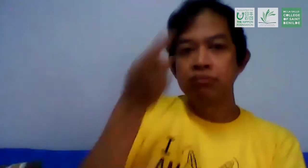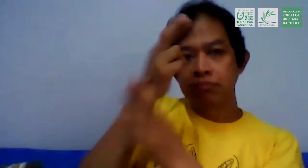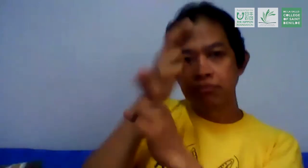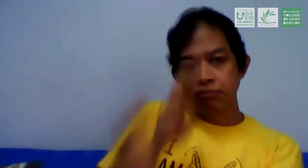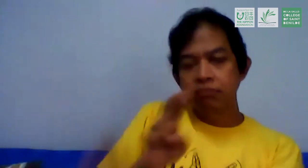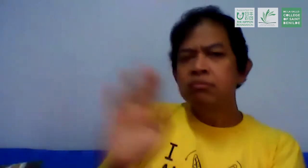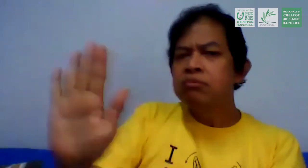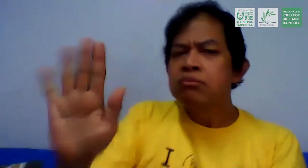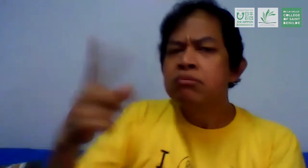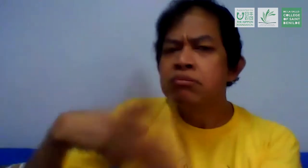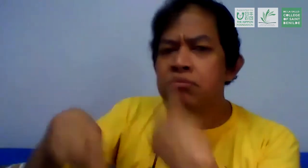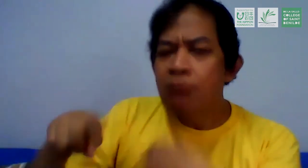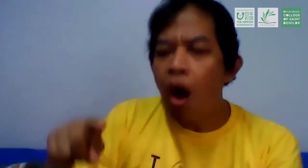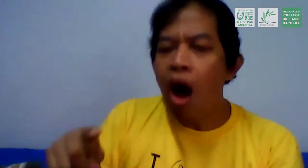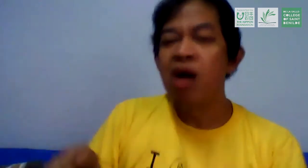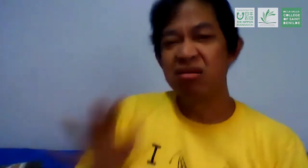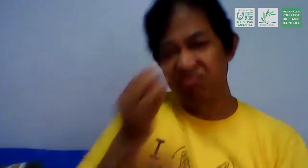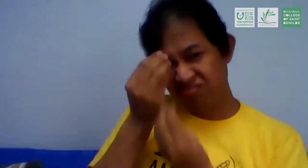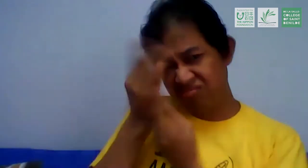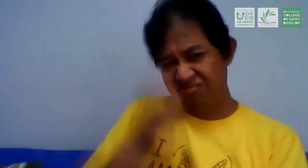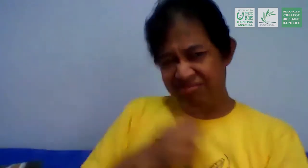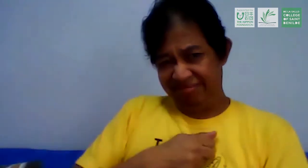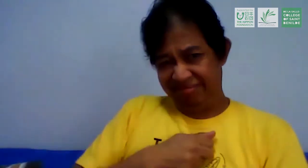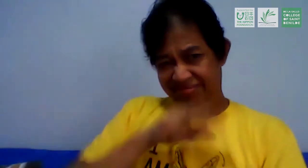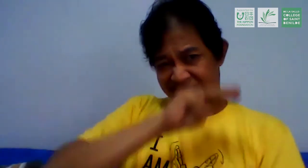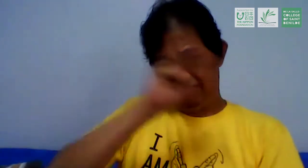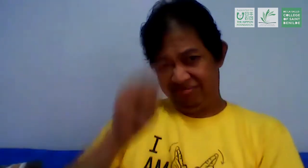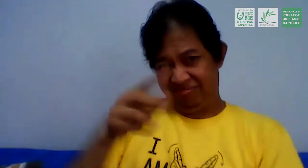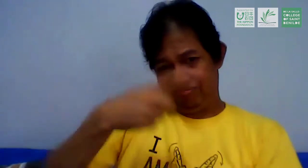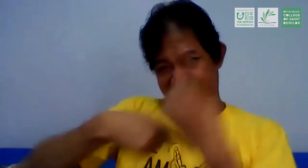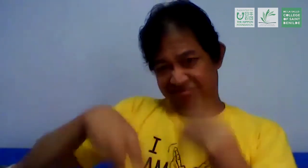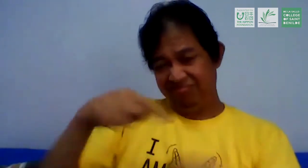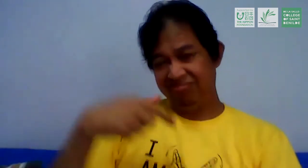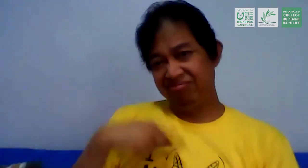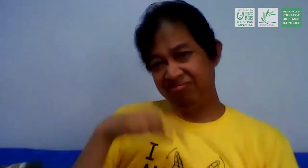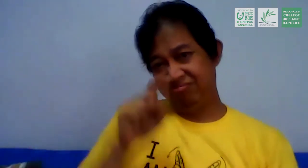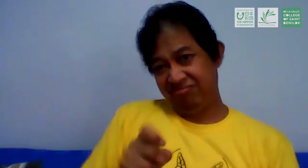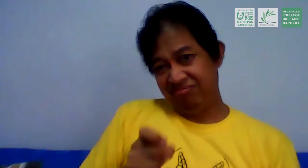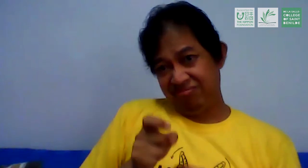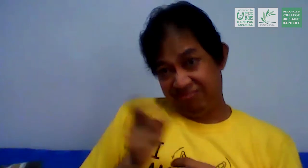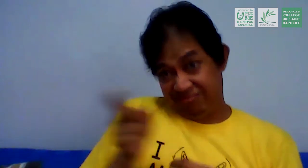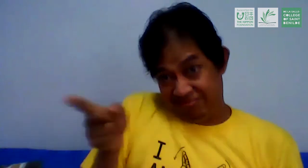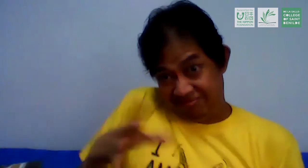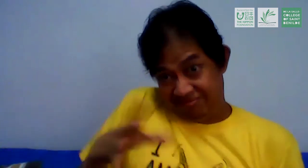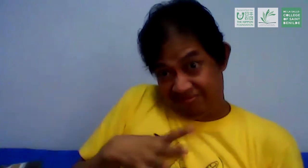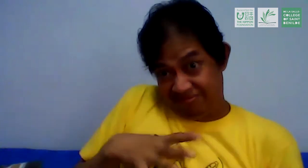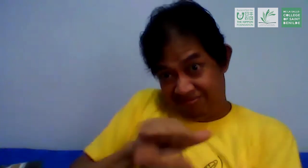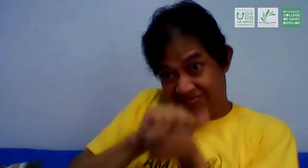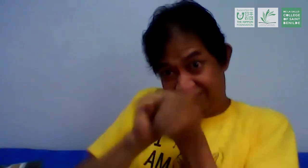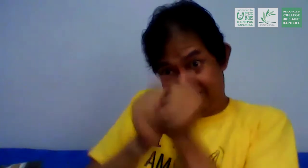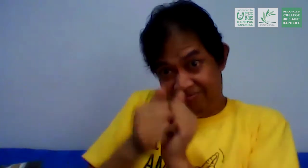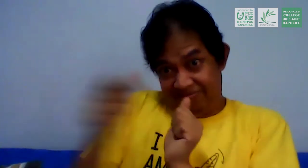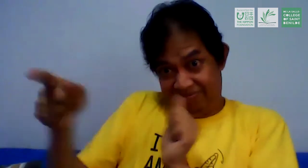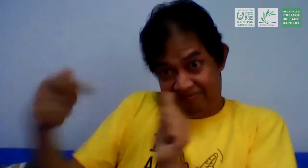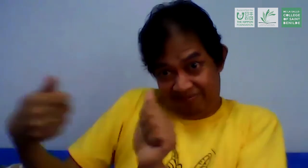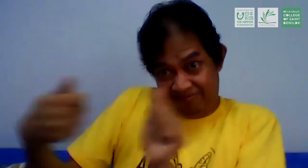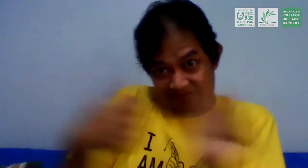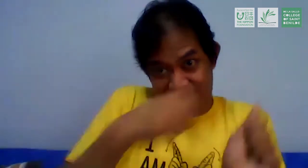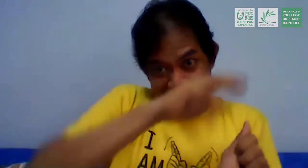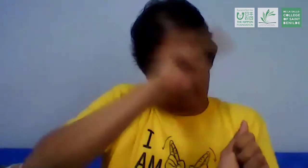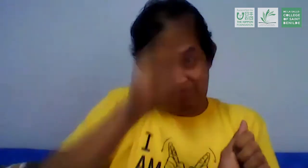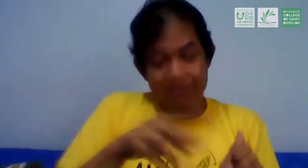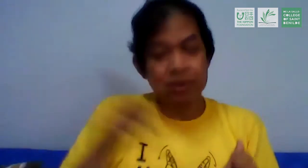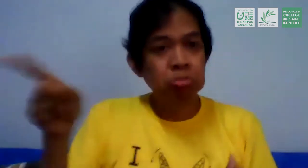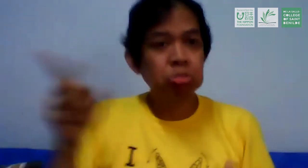We want to make sure that we respect the signs that they use. So if someone from Bacolod came